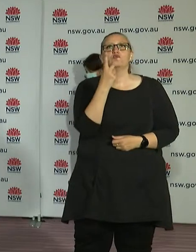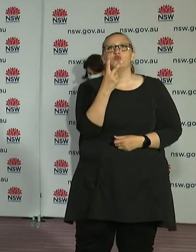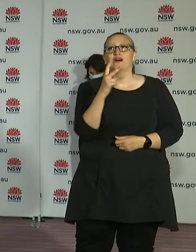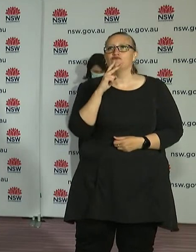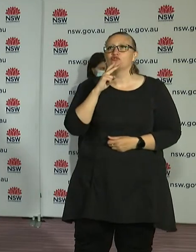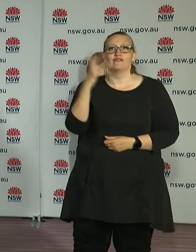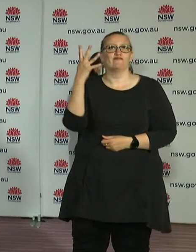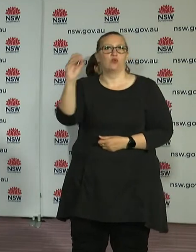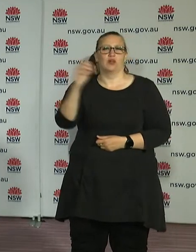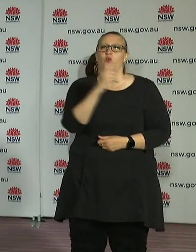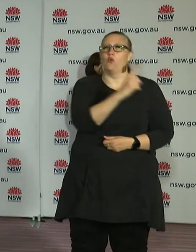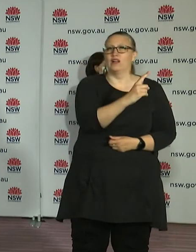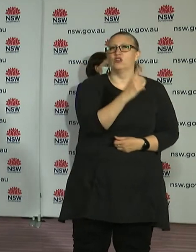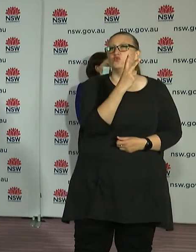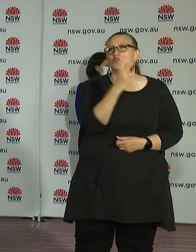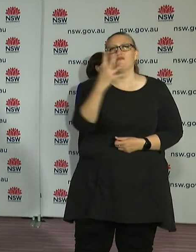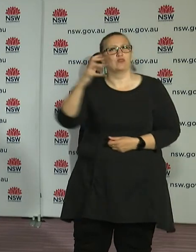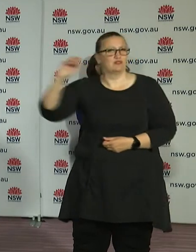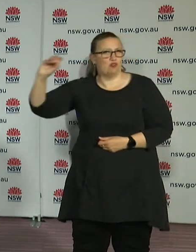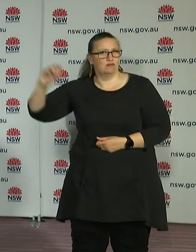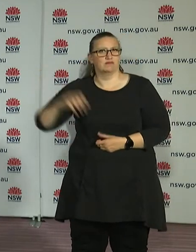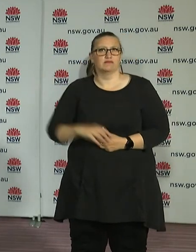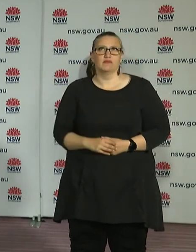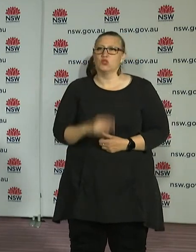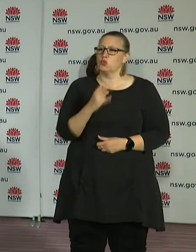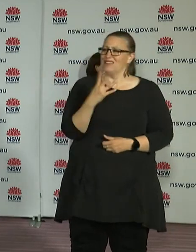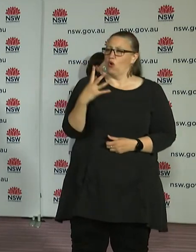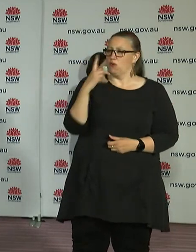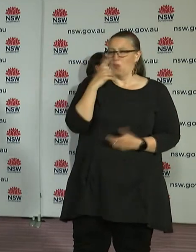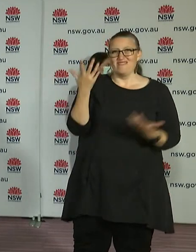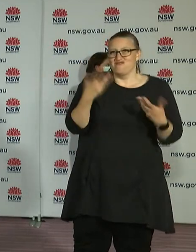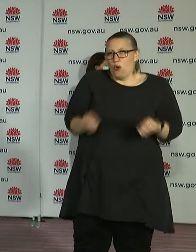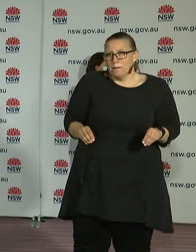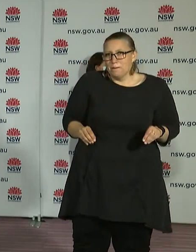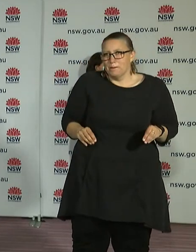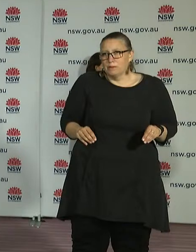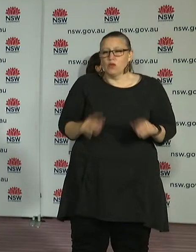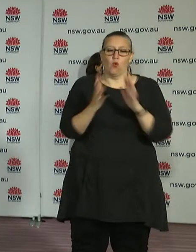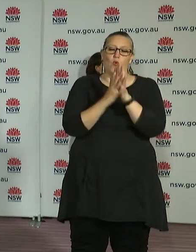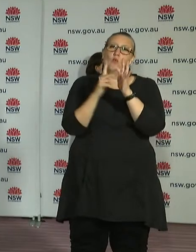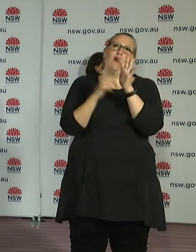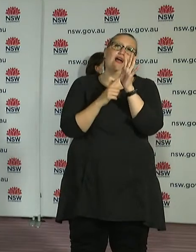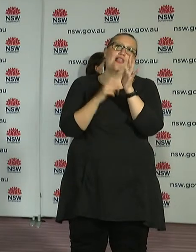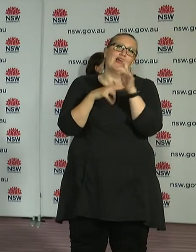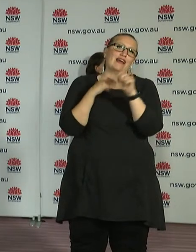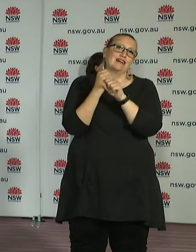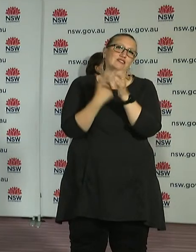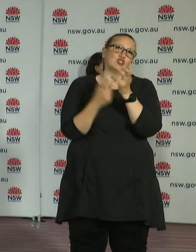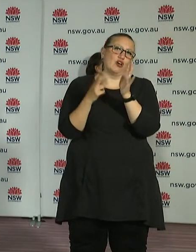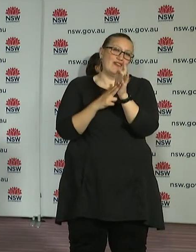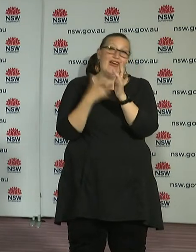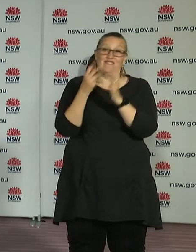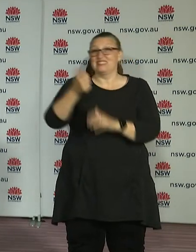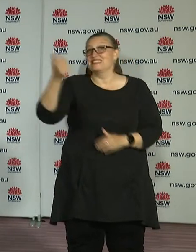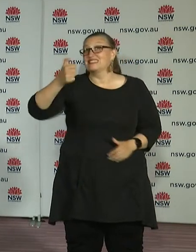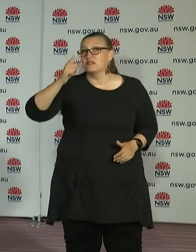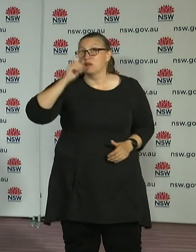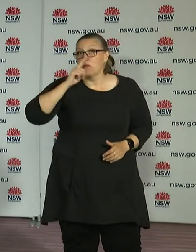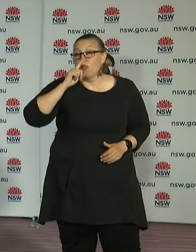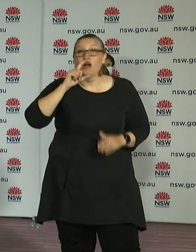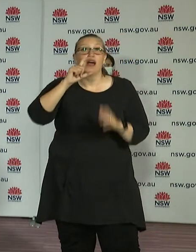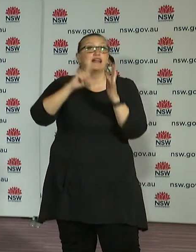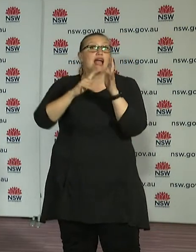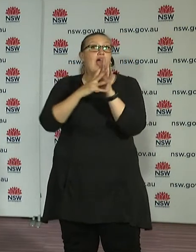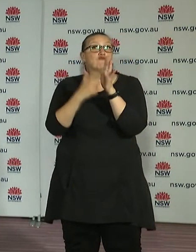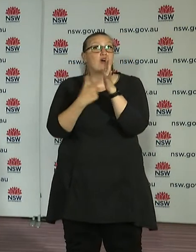1,240. The ones that made up the 24 were Wellington had 16 cases, Cowra